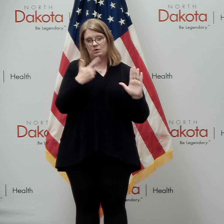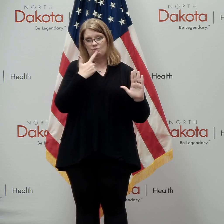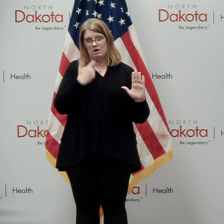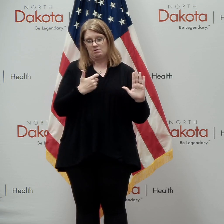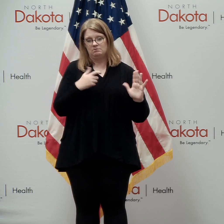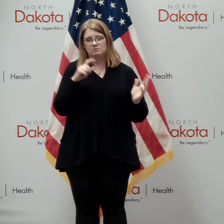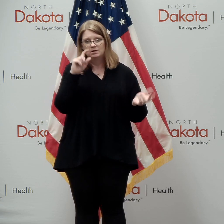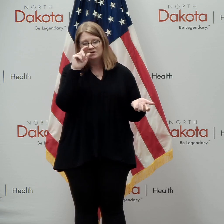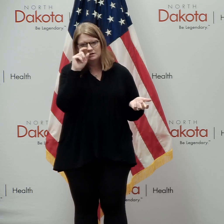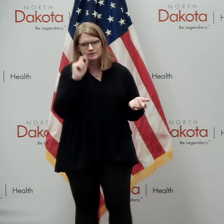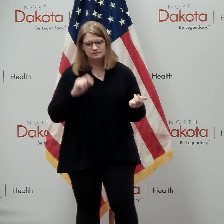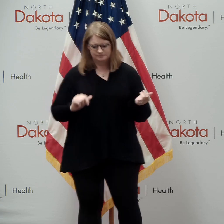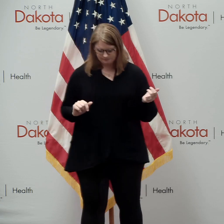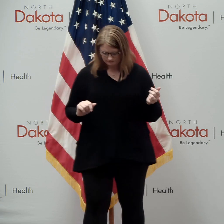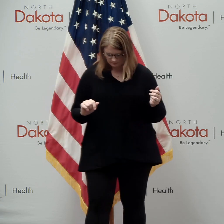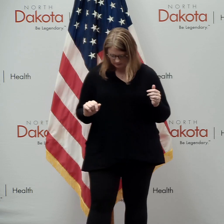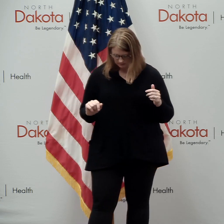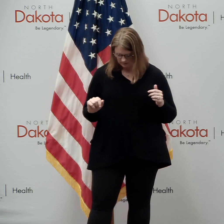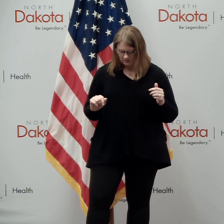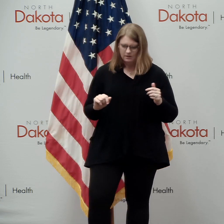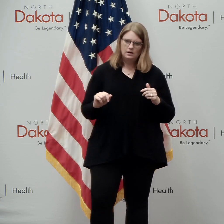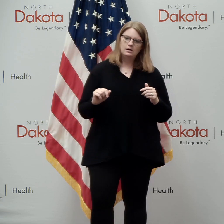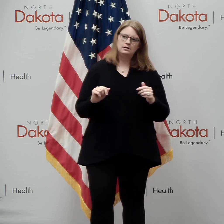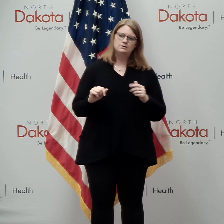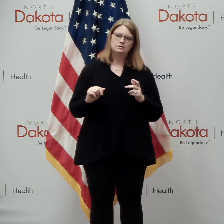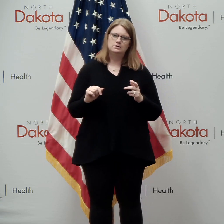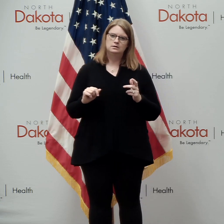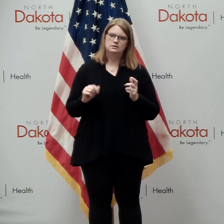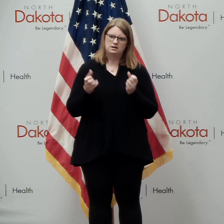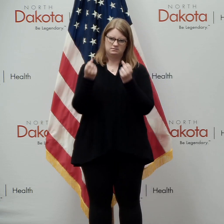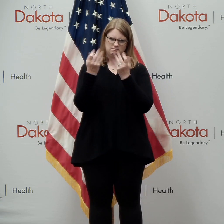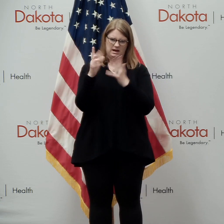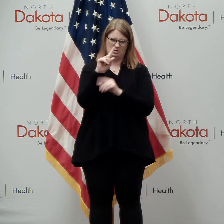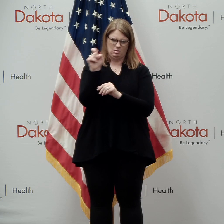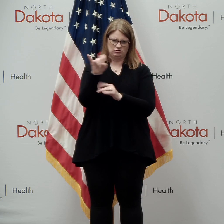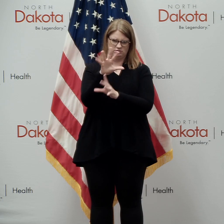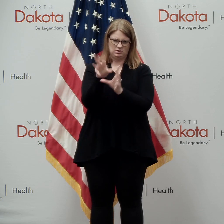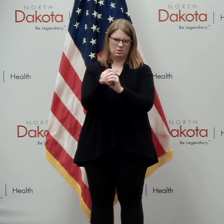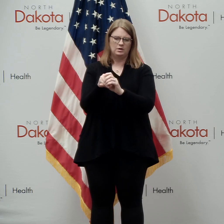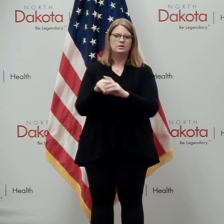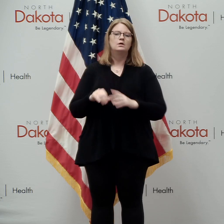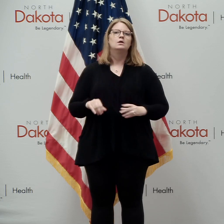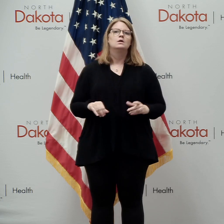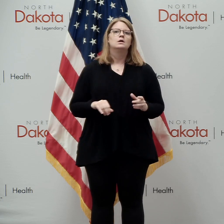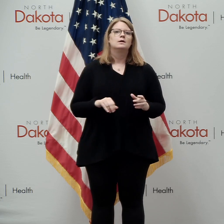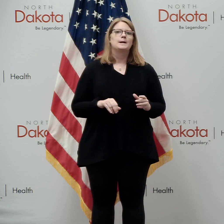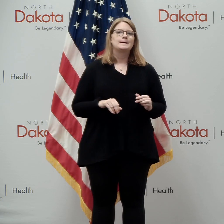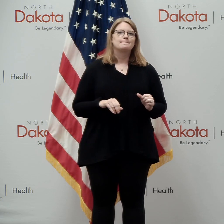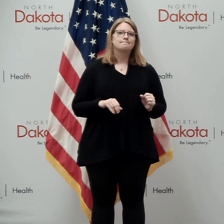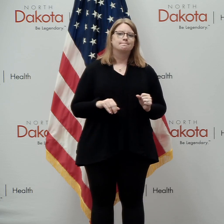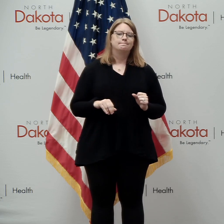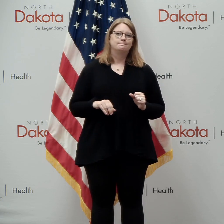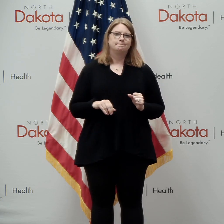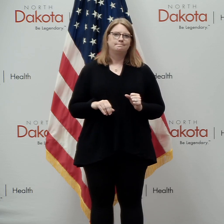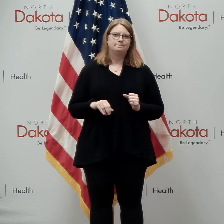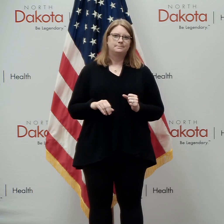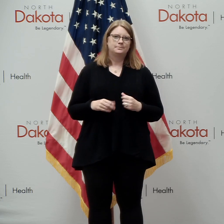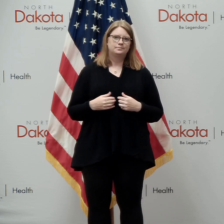two elements of that, because there's multiple questions there. I think that if you take a look at